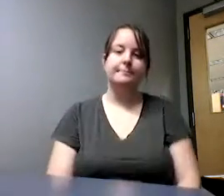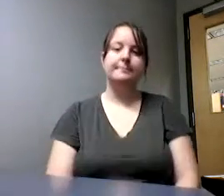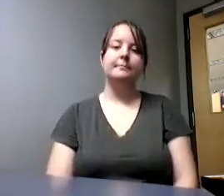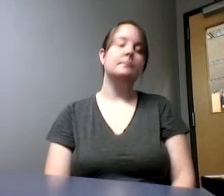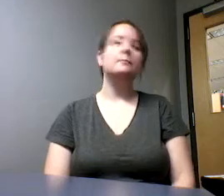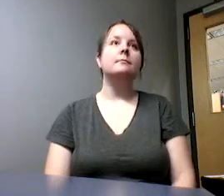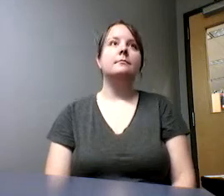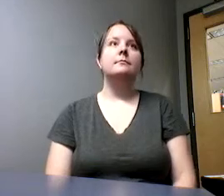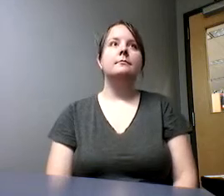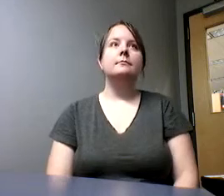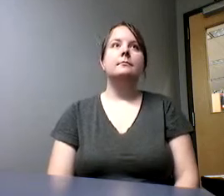First word,